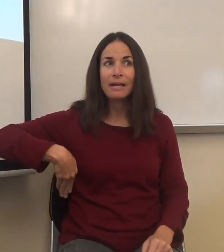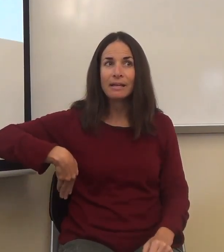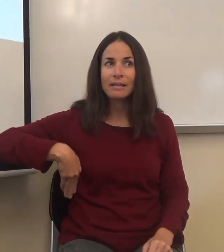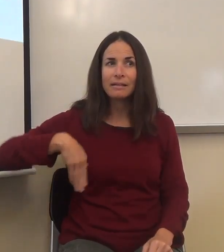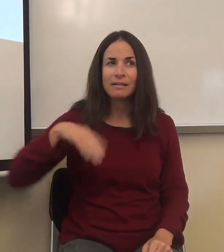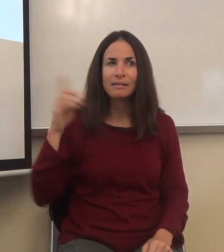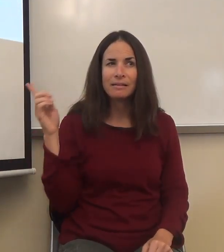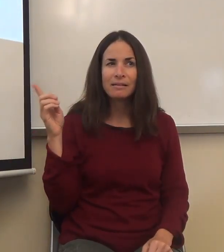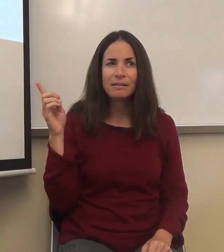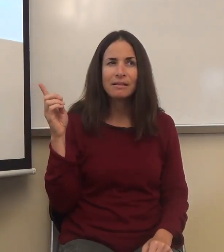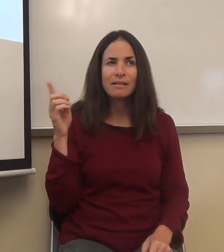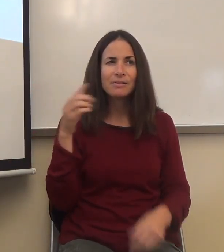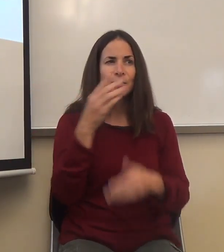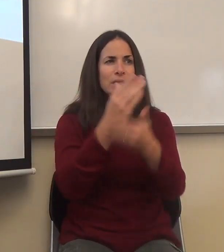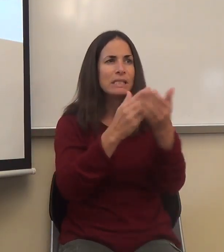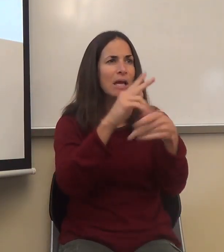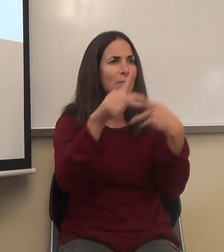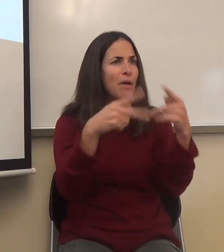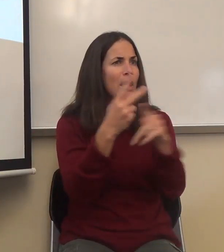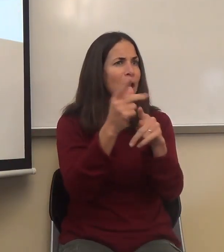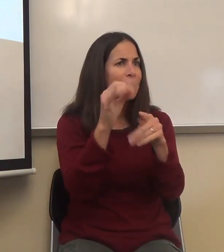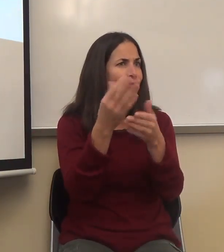So in the 1800s,